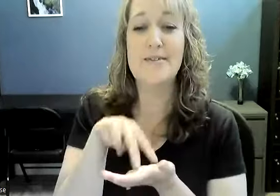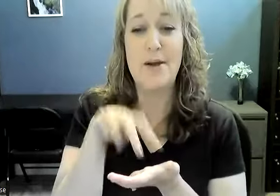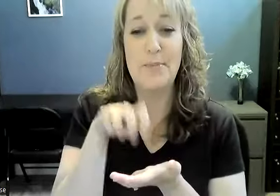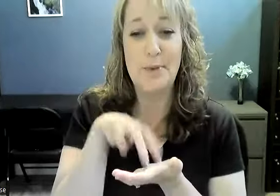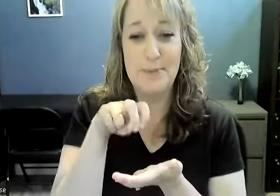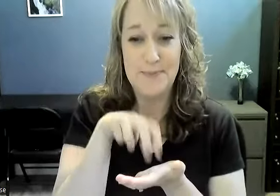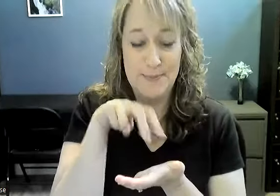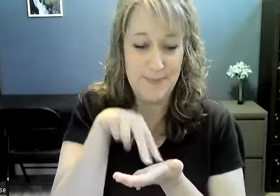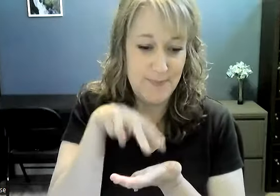jump.